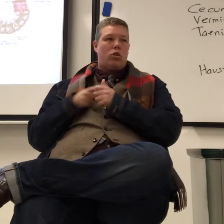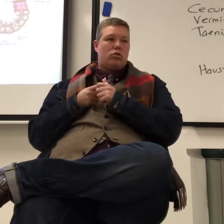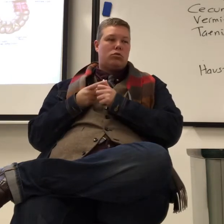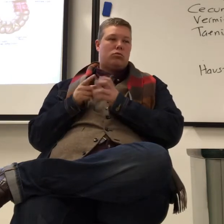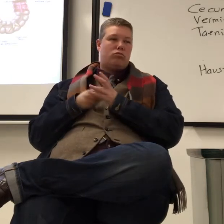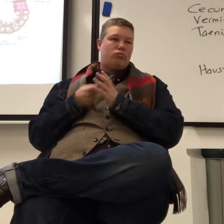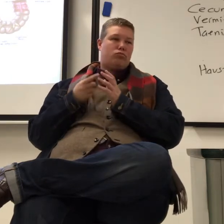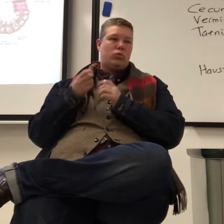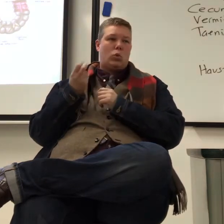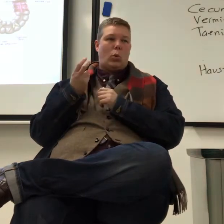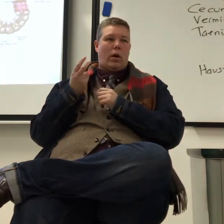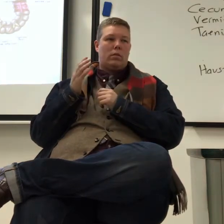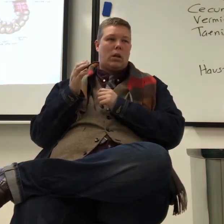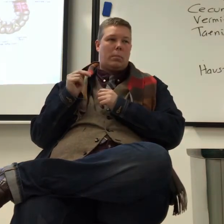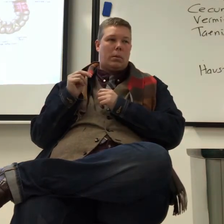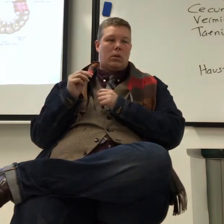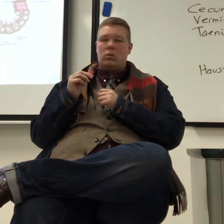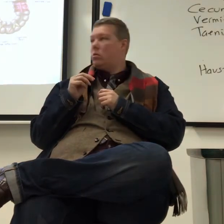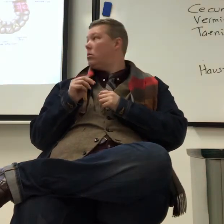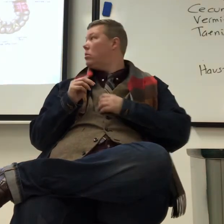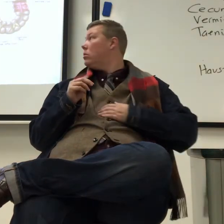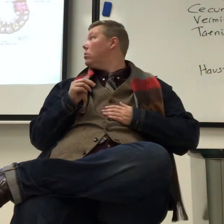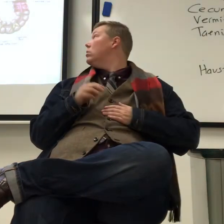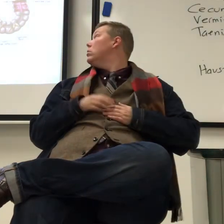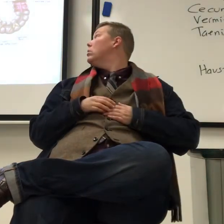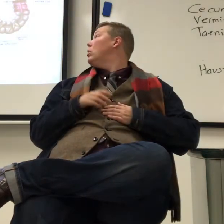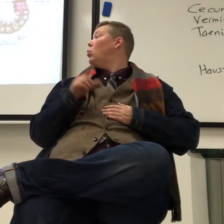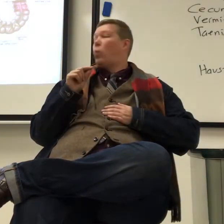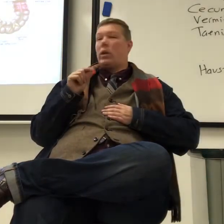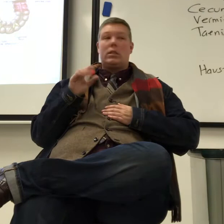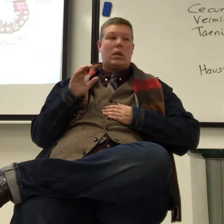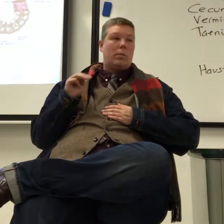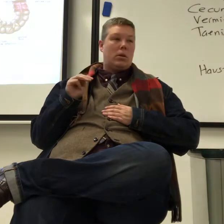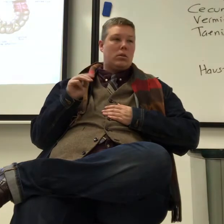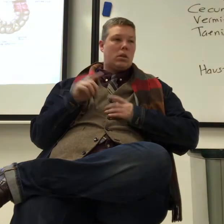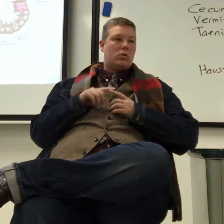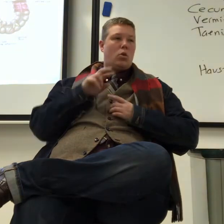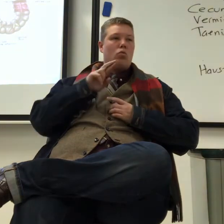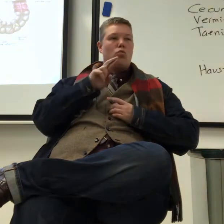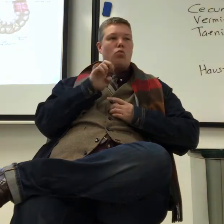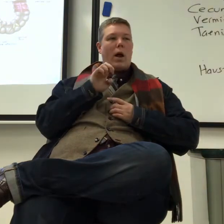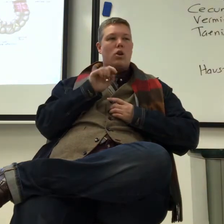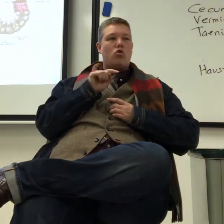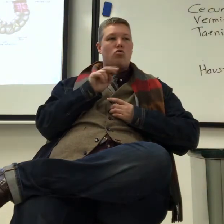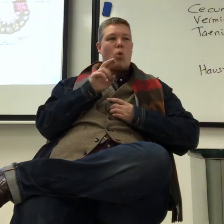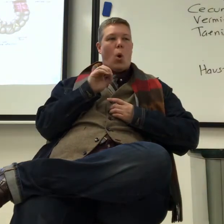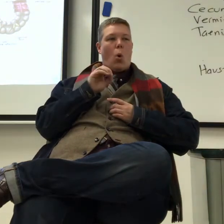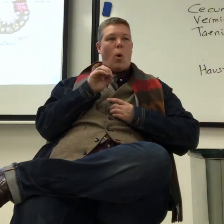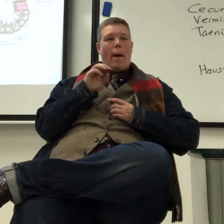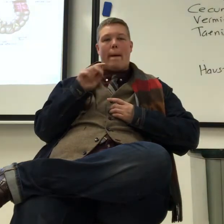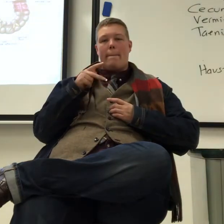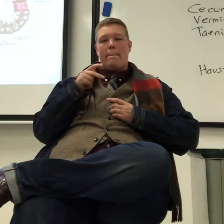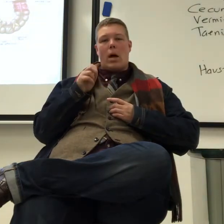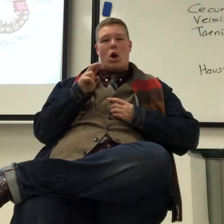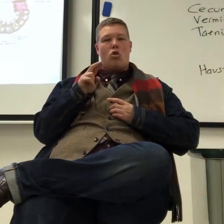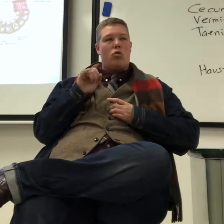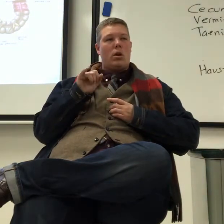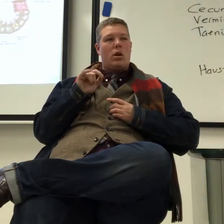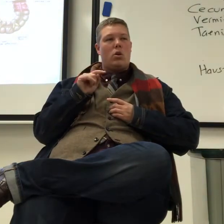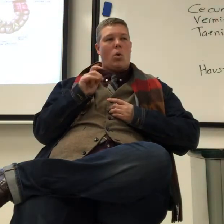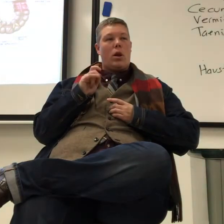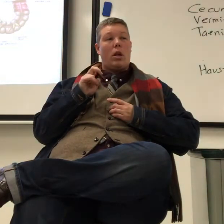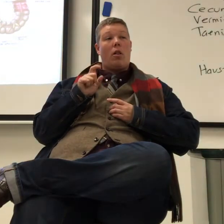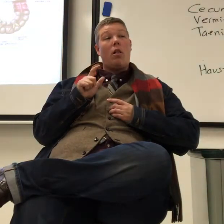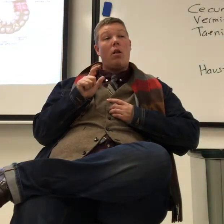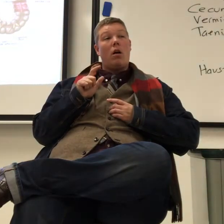It's about a foot long, and well, basically it's retroperitoneal. Now, so the intestines were intra,